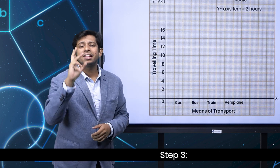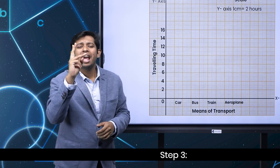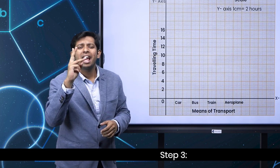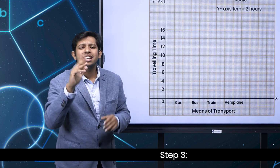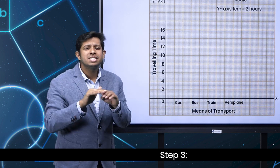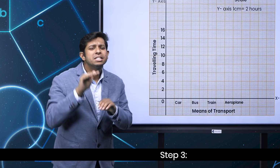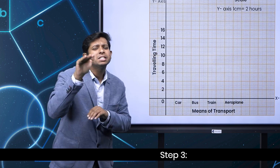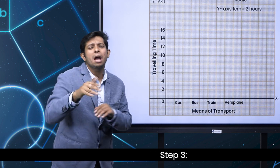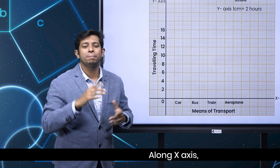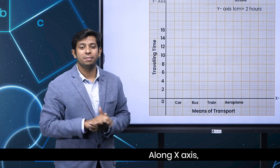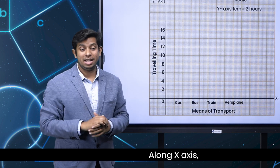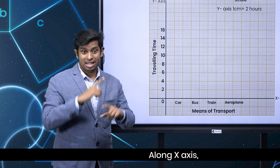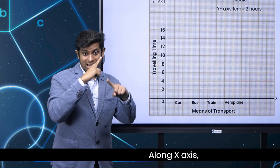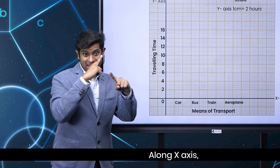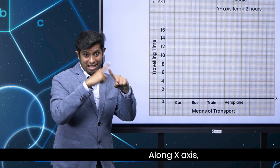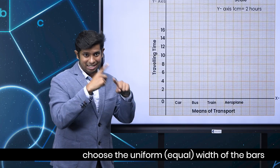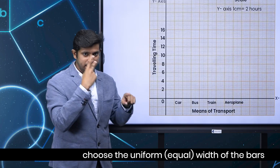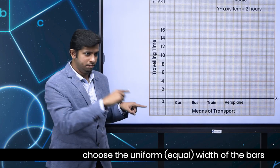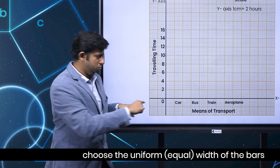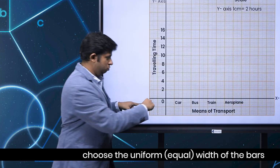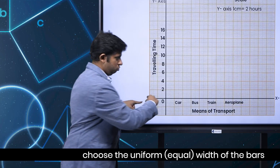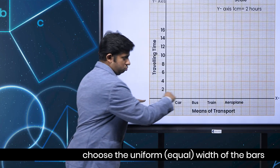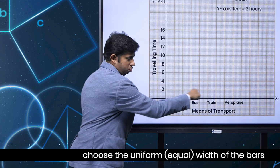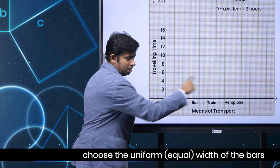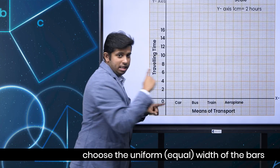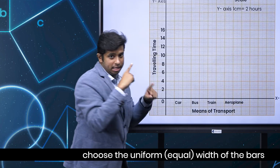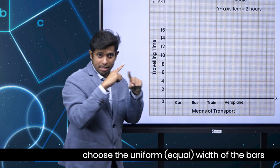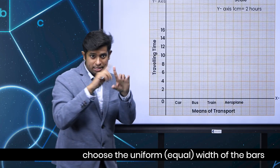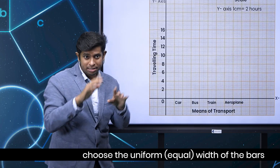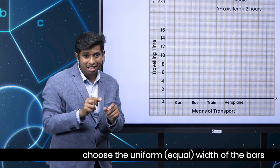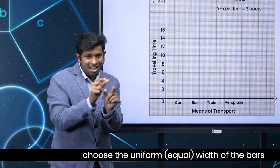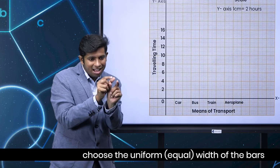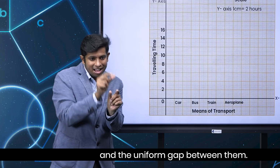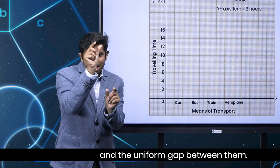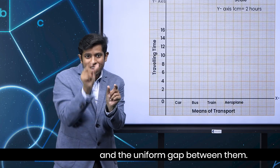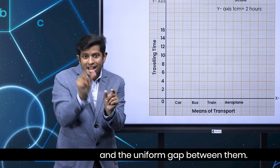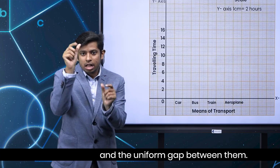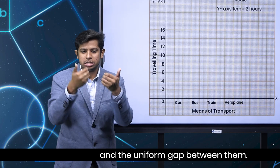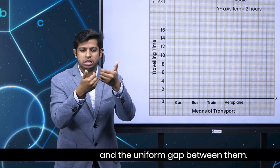Step 3. Along x-axis, choose the uniform width of the bars and the uniform gap between